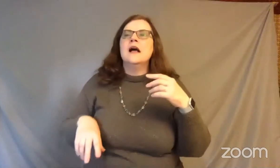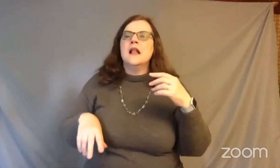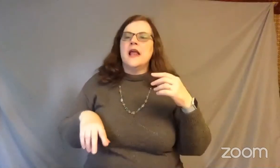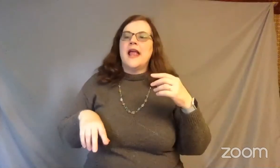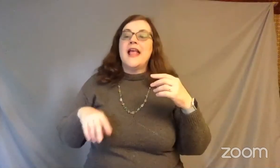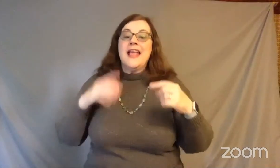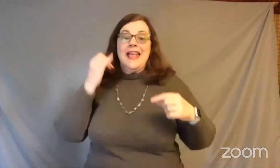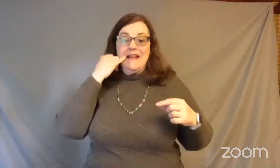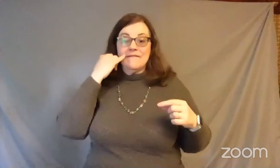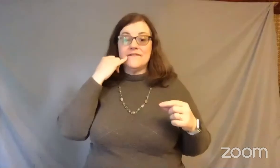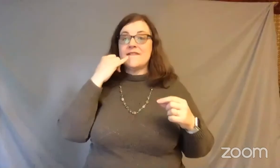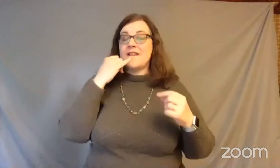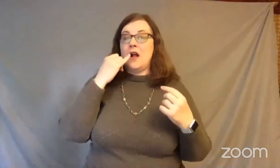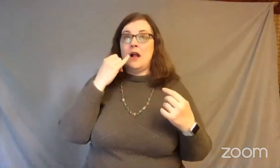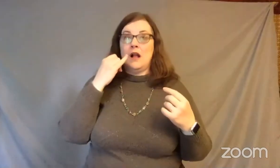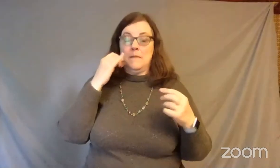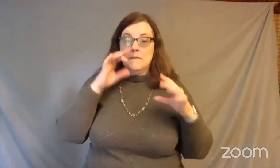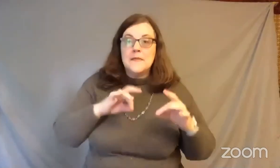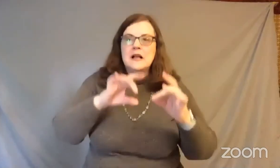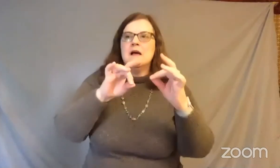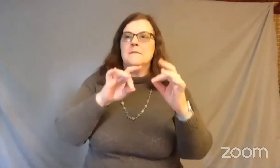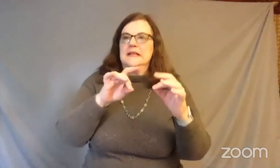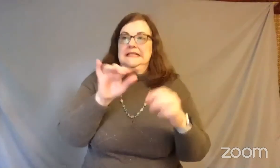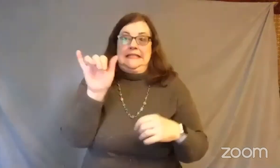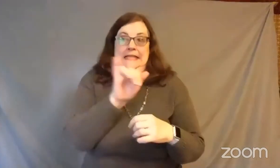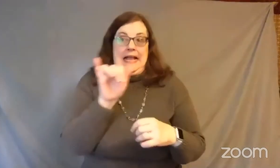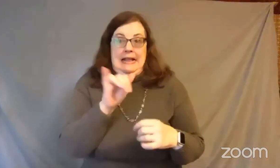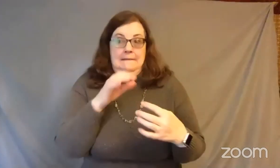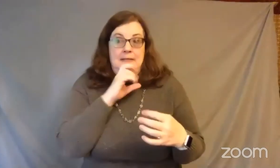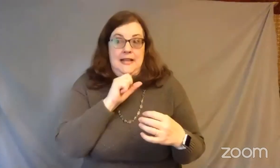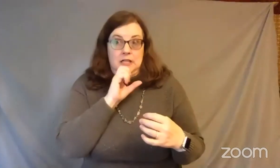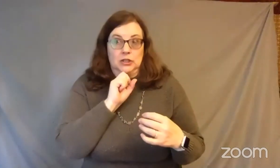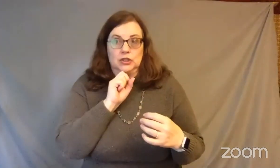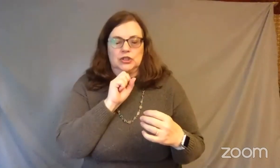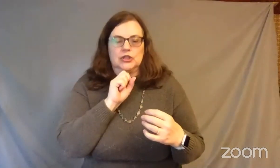When we noted first repeated use.